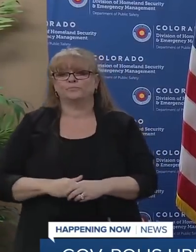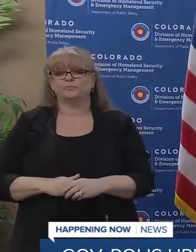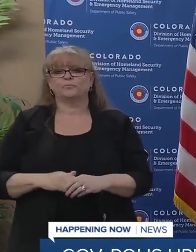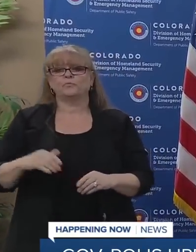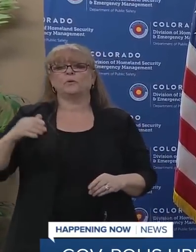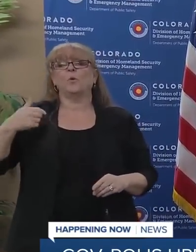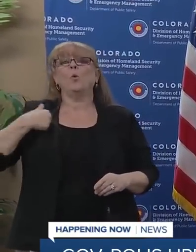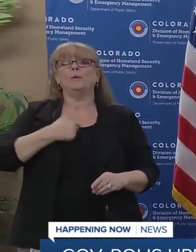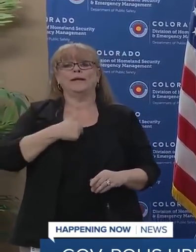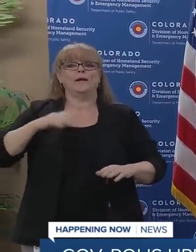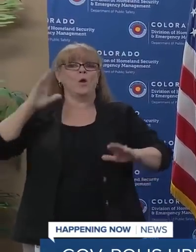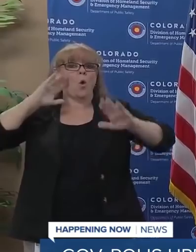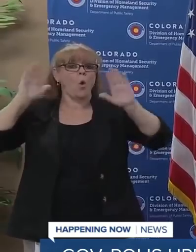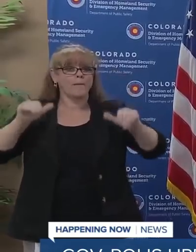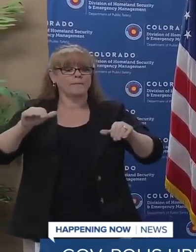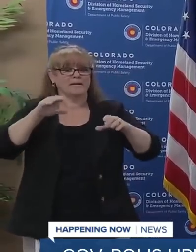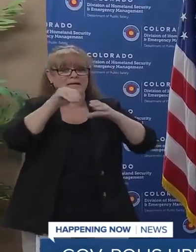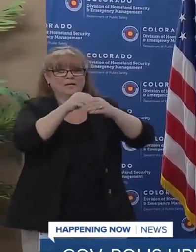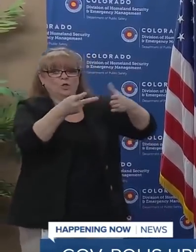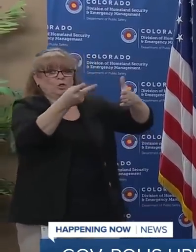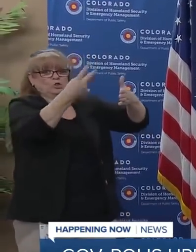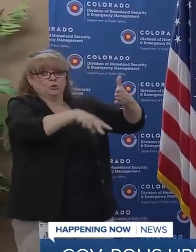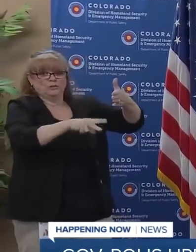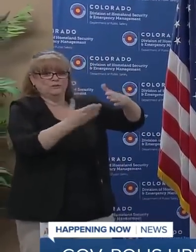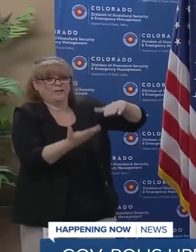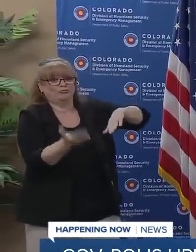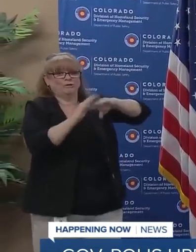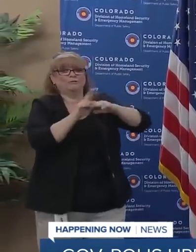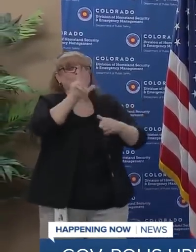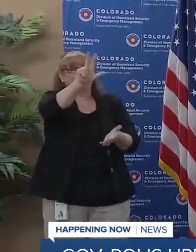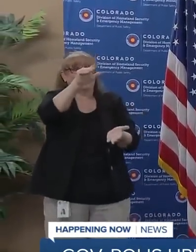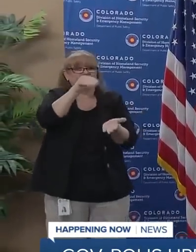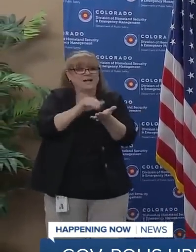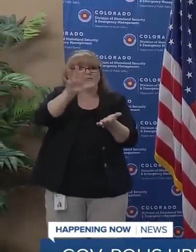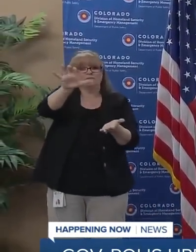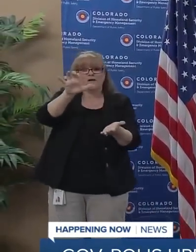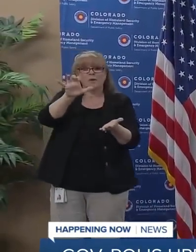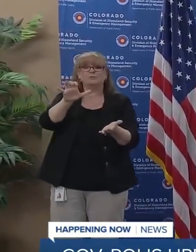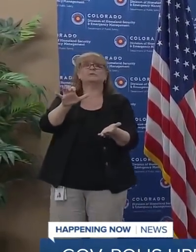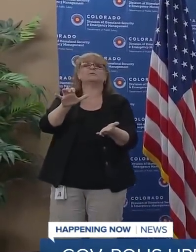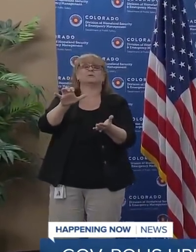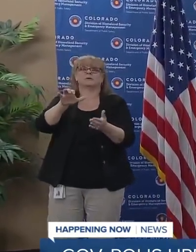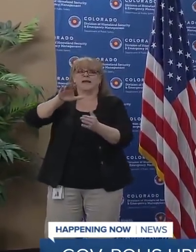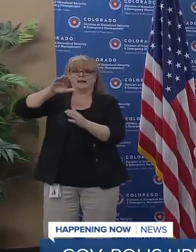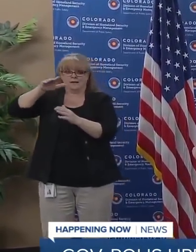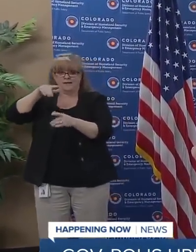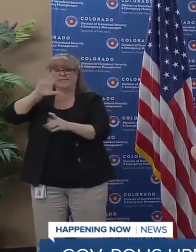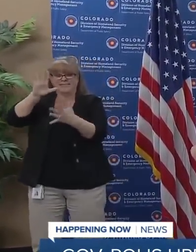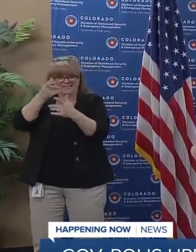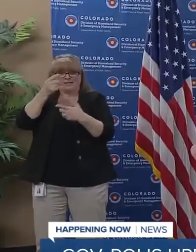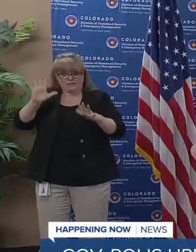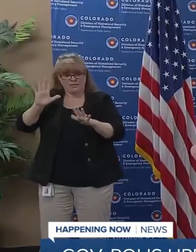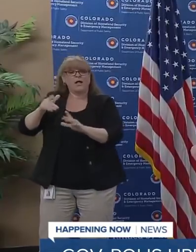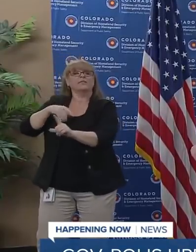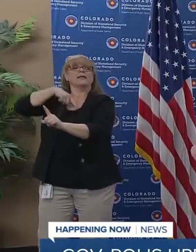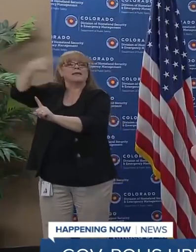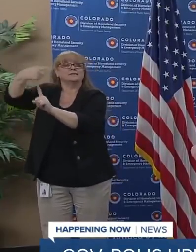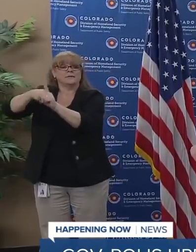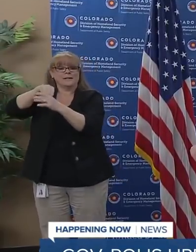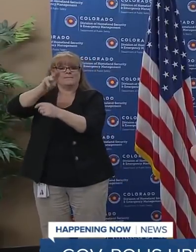to 3,500 tests per day. By May 1st, at least 5,000 per day. I'd love to be able to at least do that, at